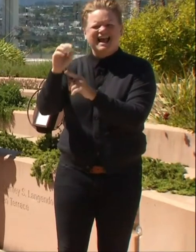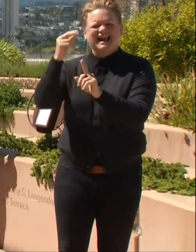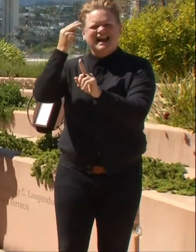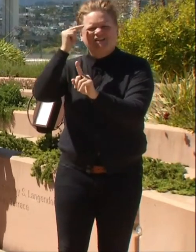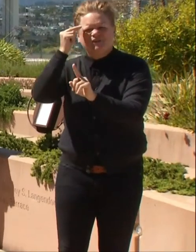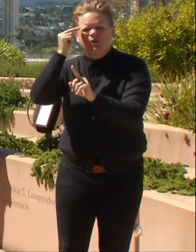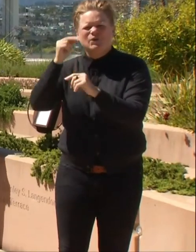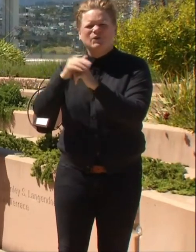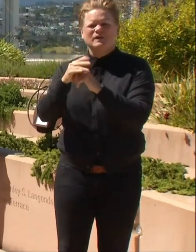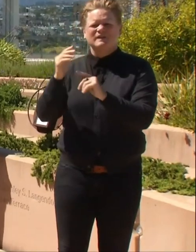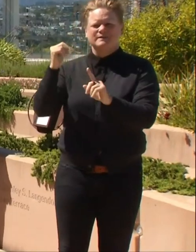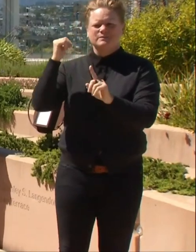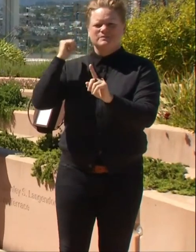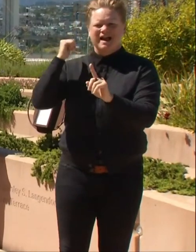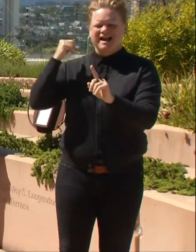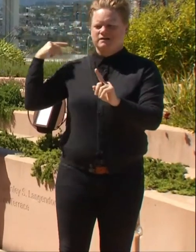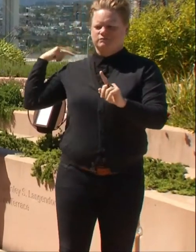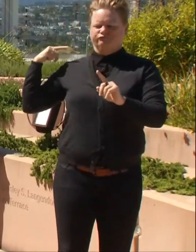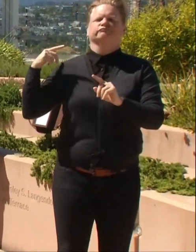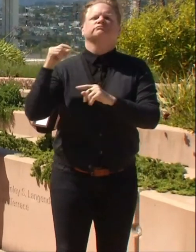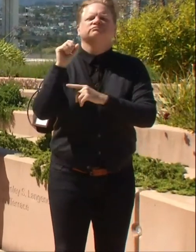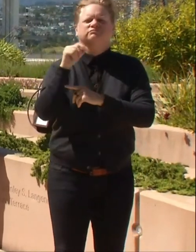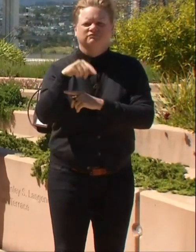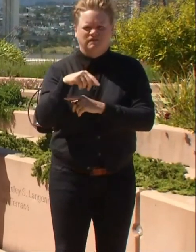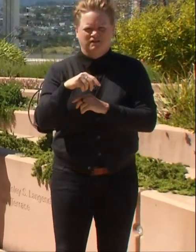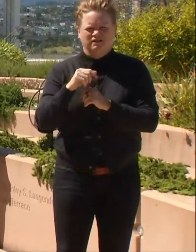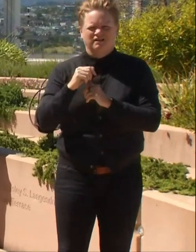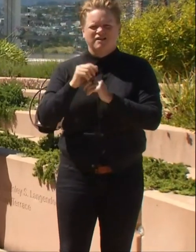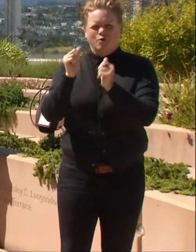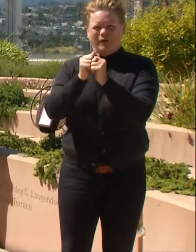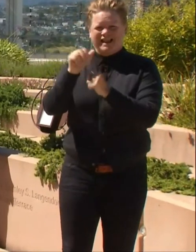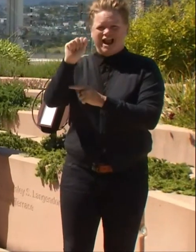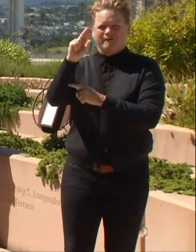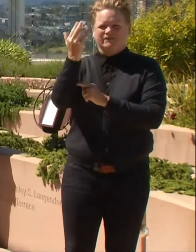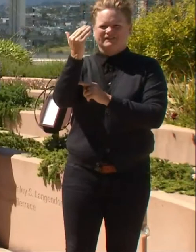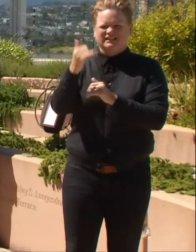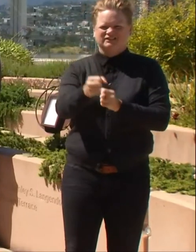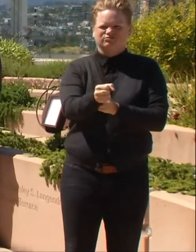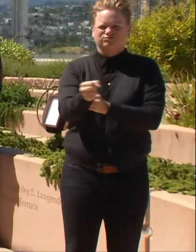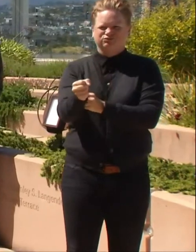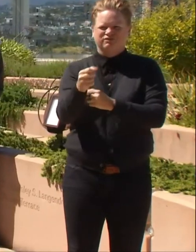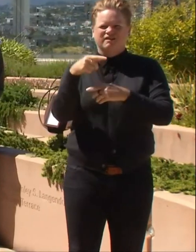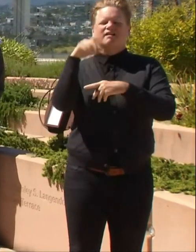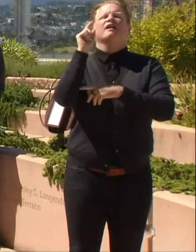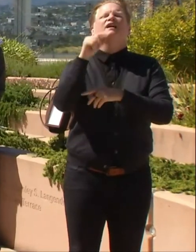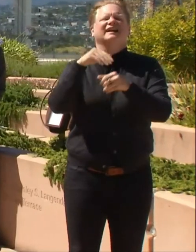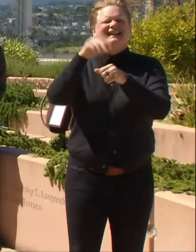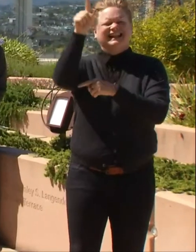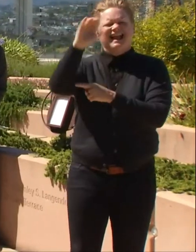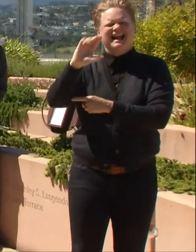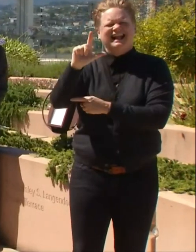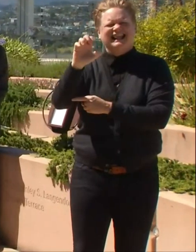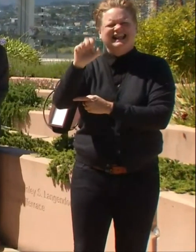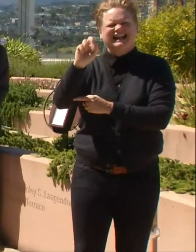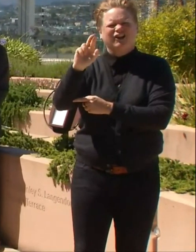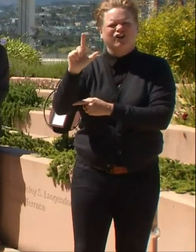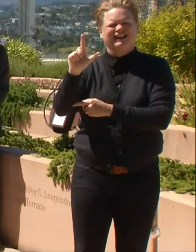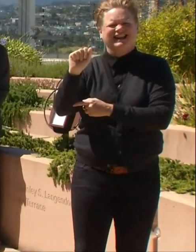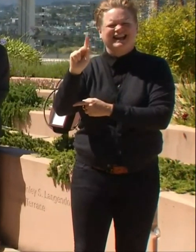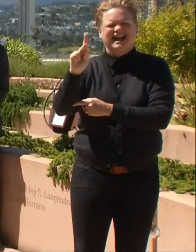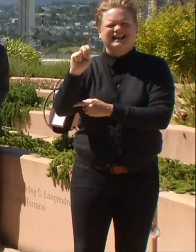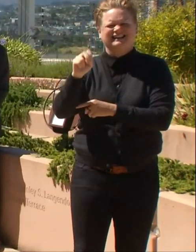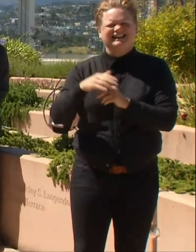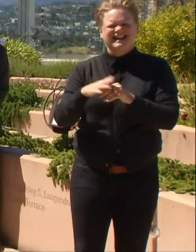back with an automatic assault weapon and clear lake. And it wasn't a pocket knife that put